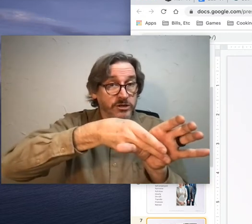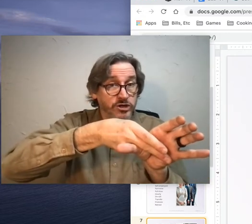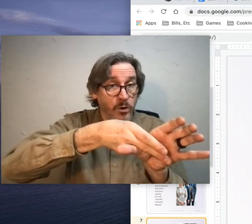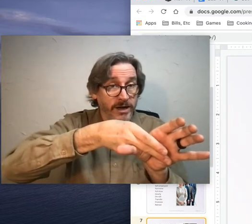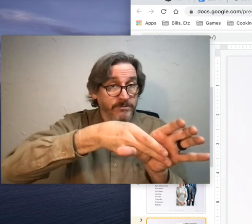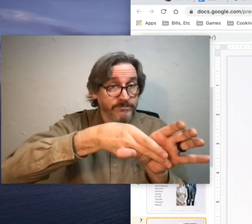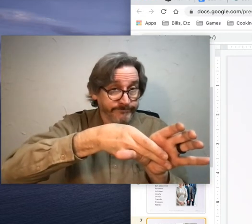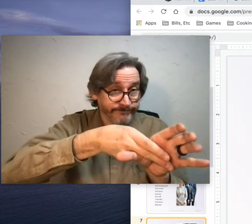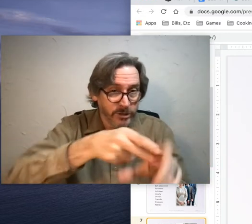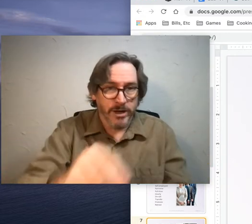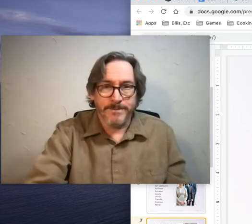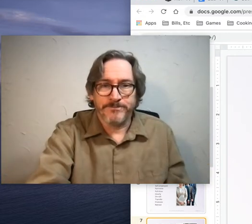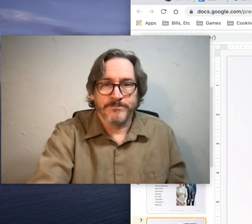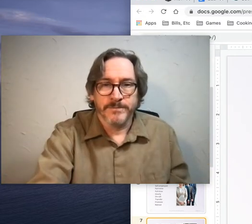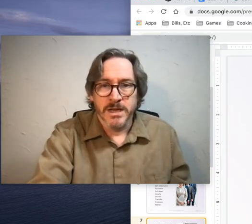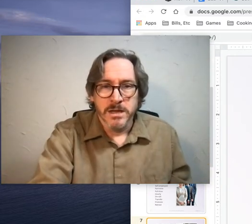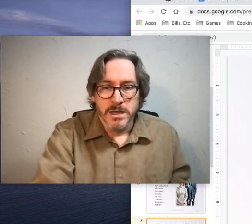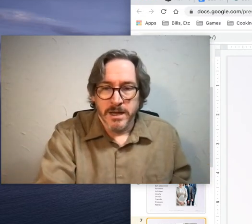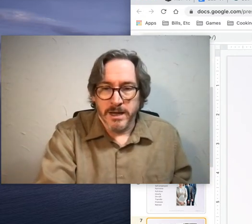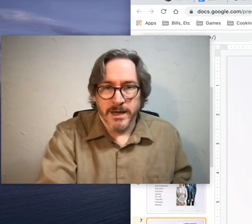reverse it and join. Okay.